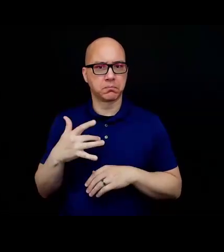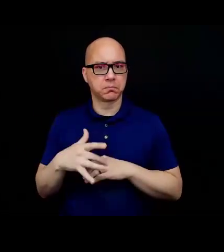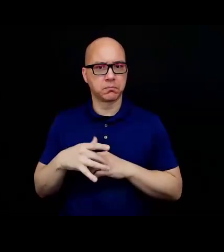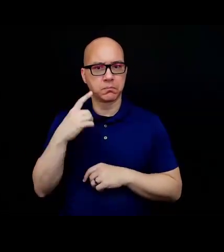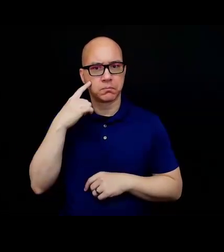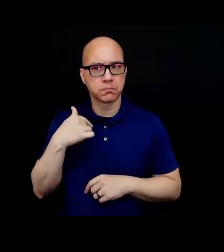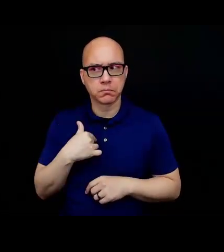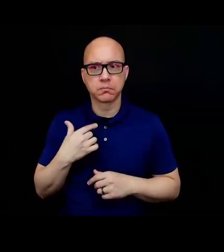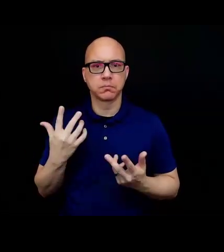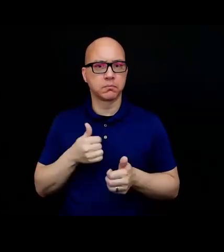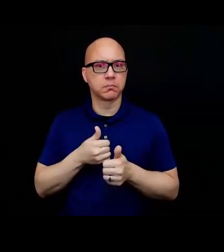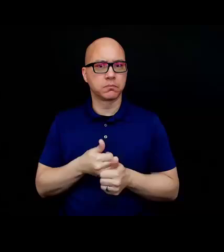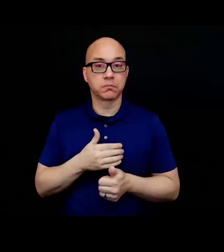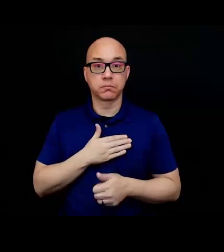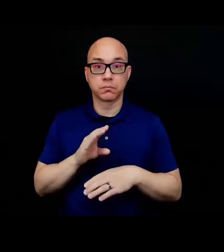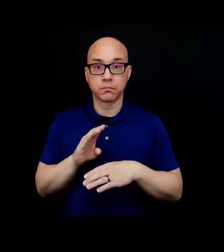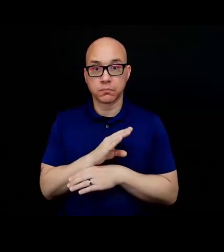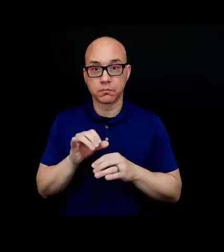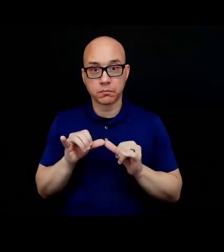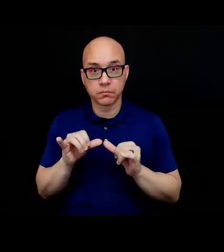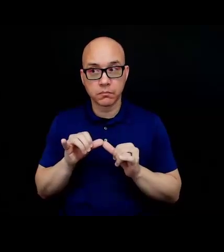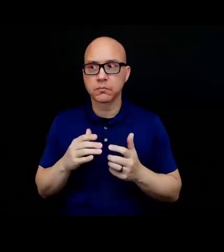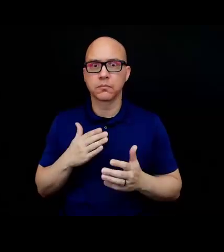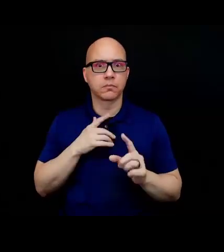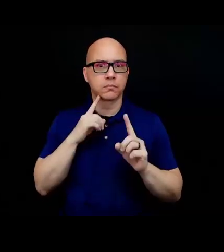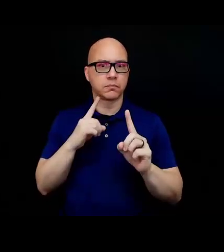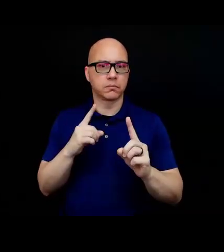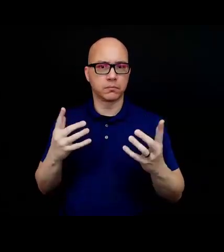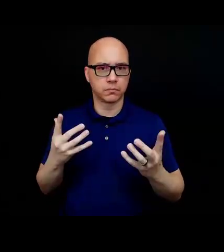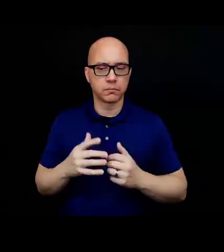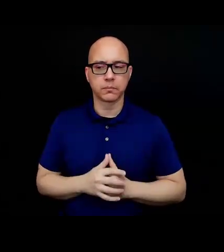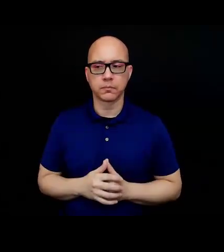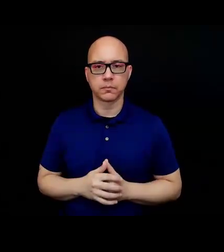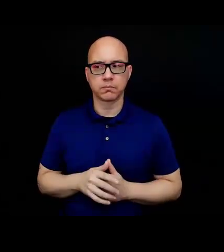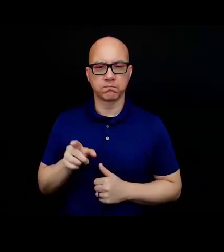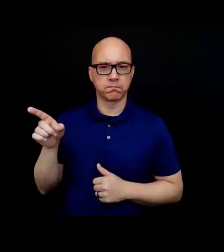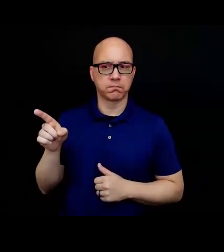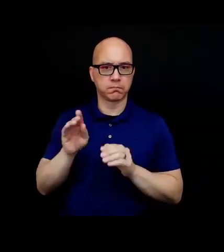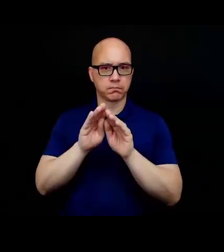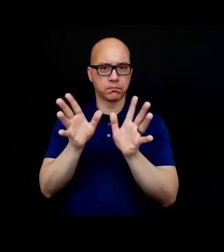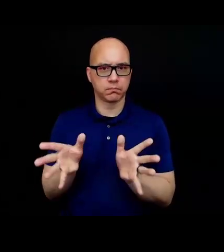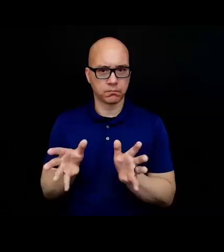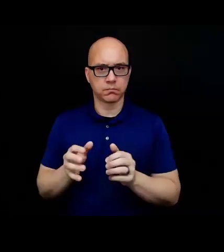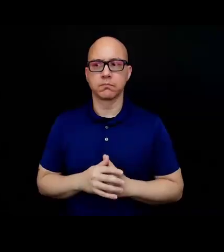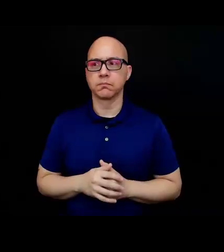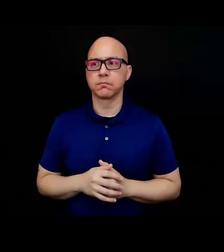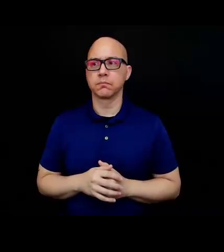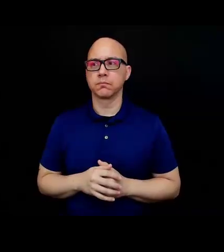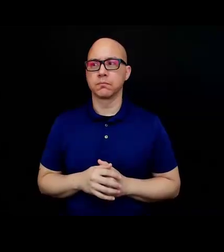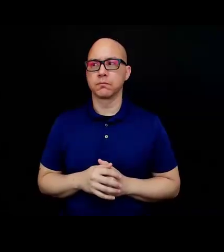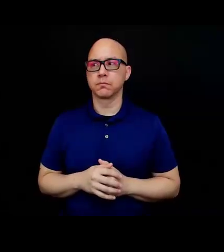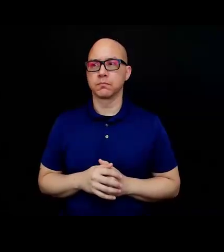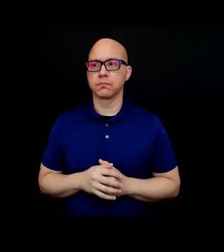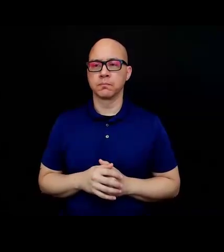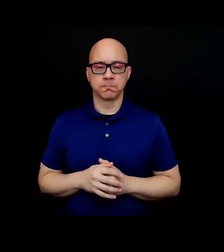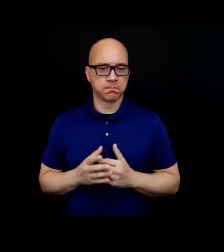size of my business and what I'm trying to accomplish. So that's what this tree represents. So we all know family